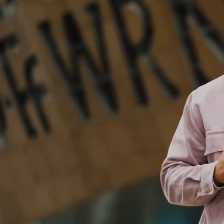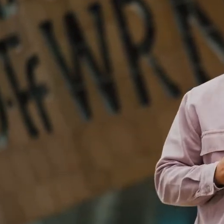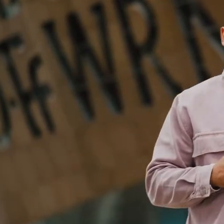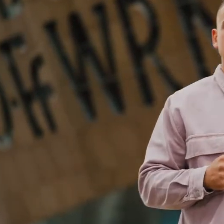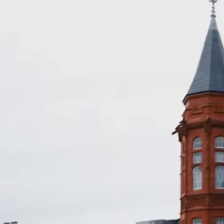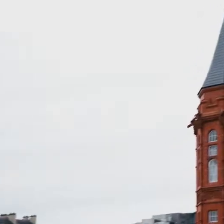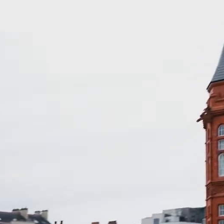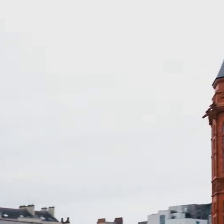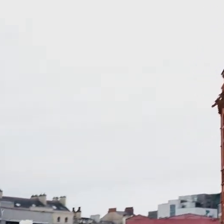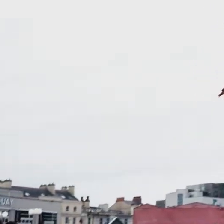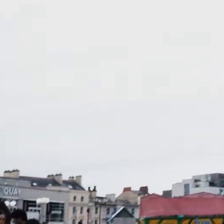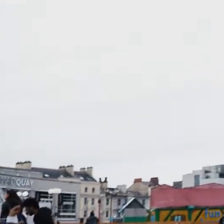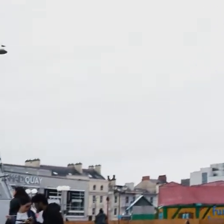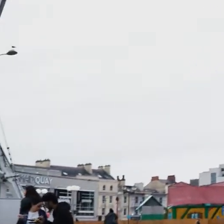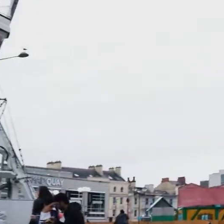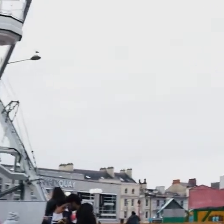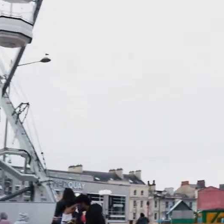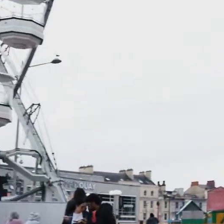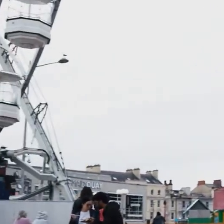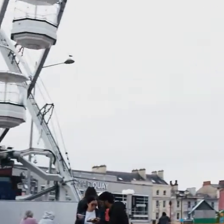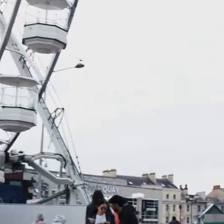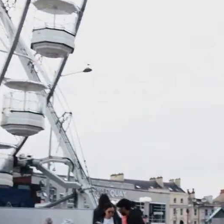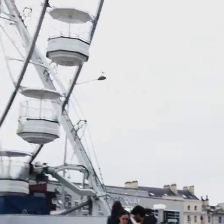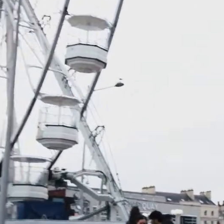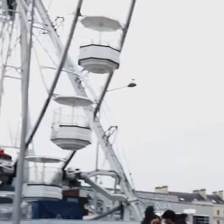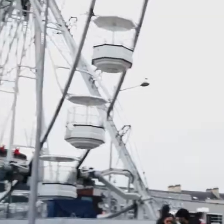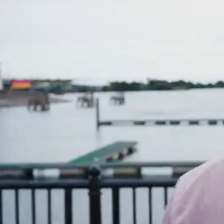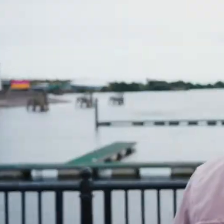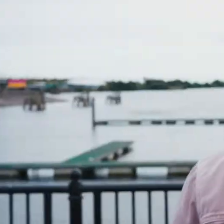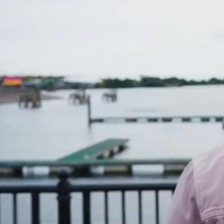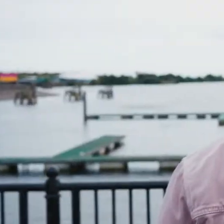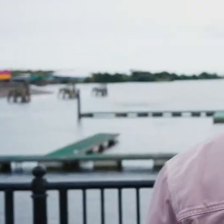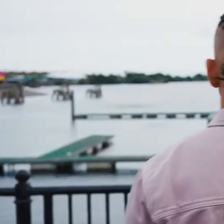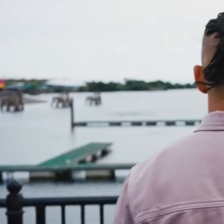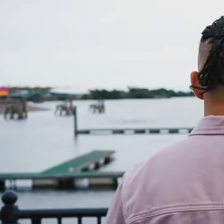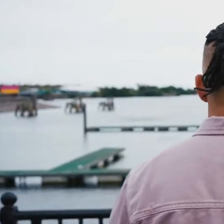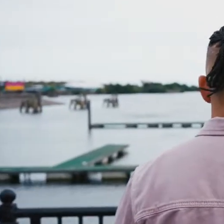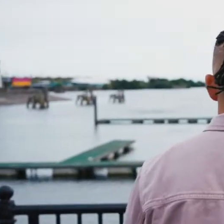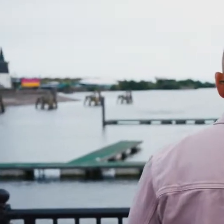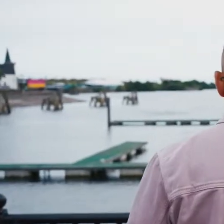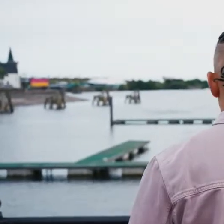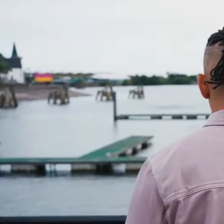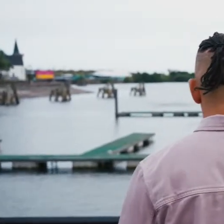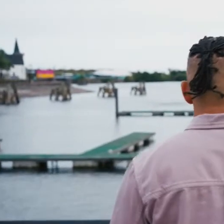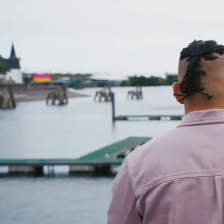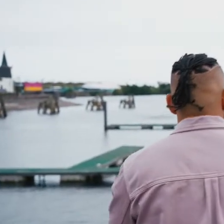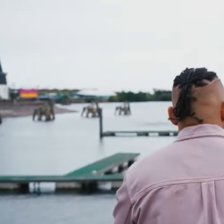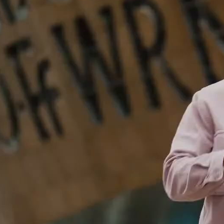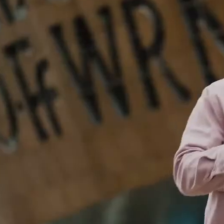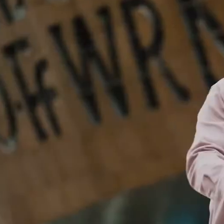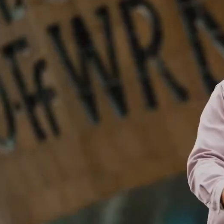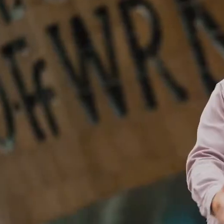Lloydo. Keep on believing in your ability. Use your energy to form your legacy.